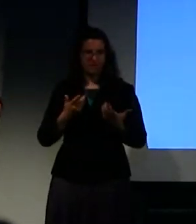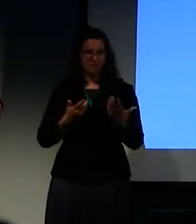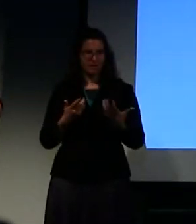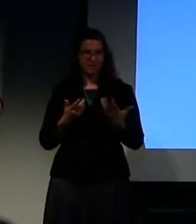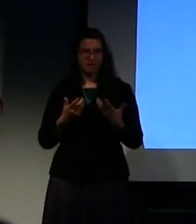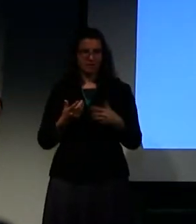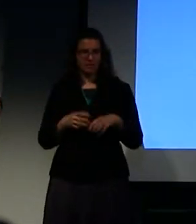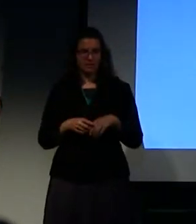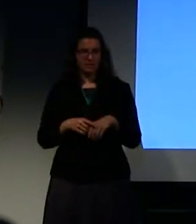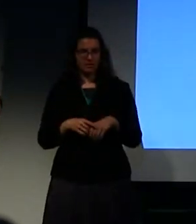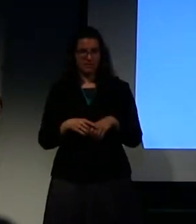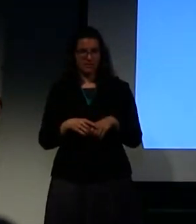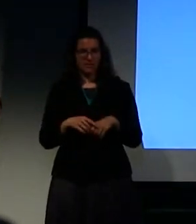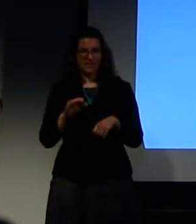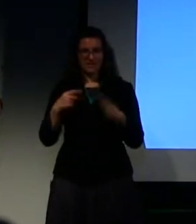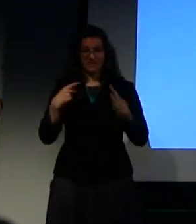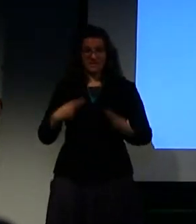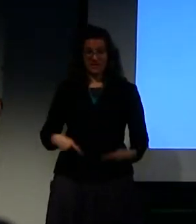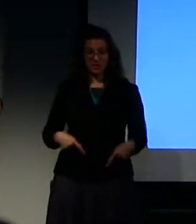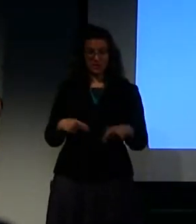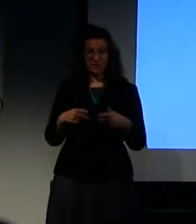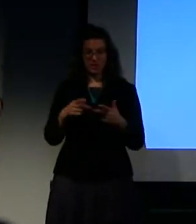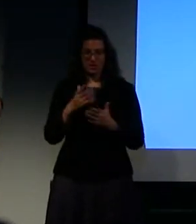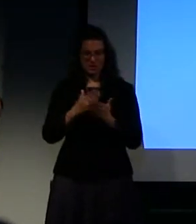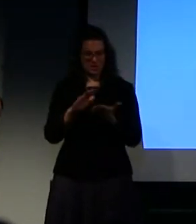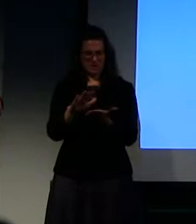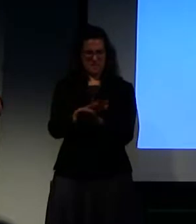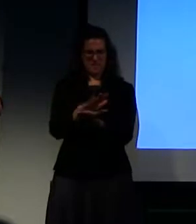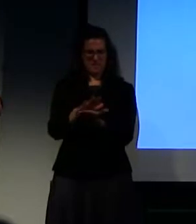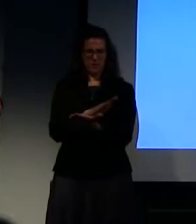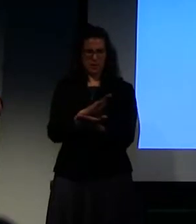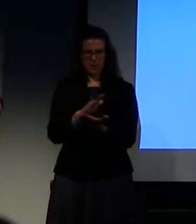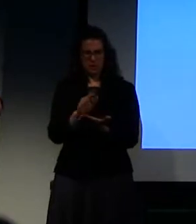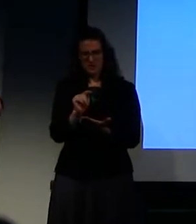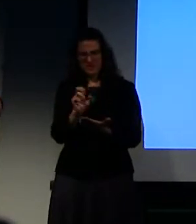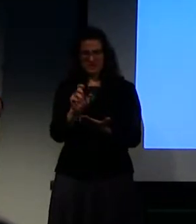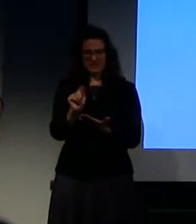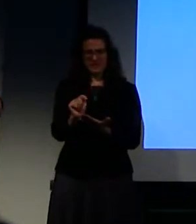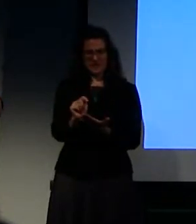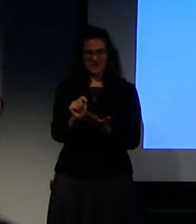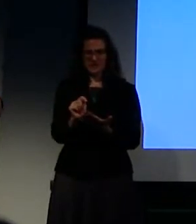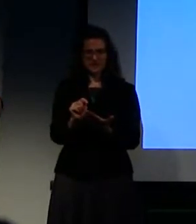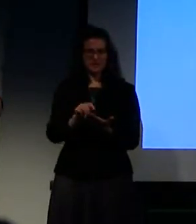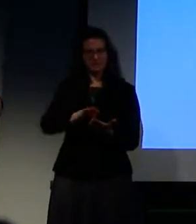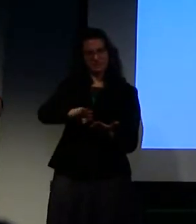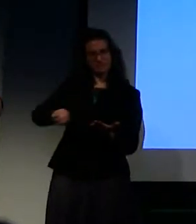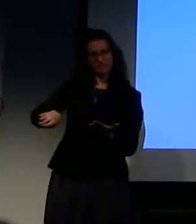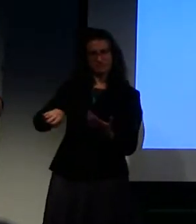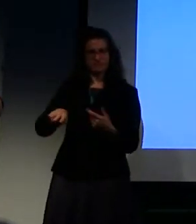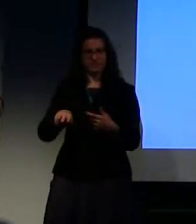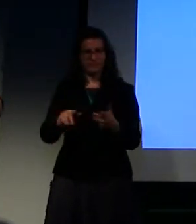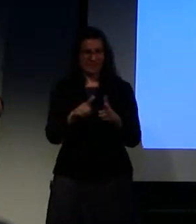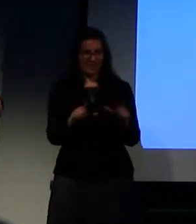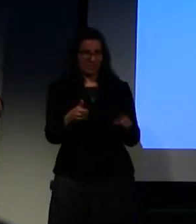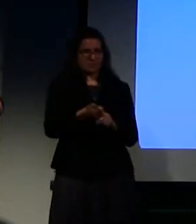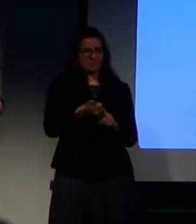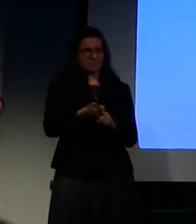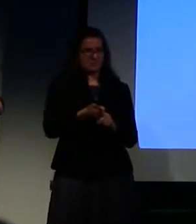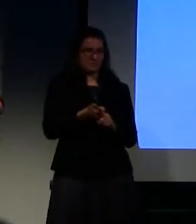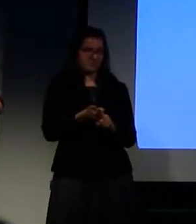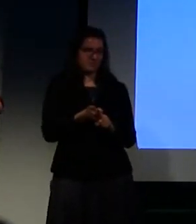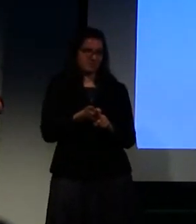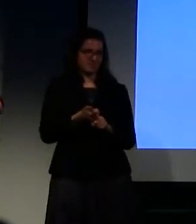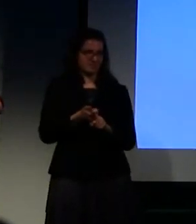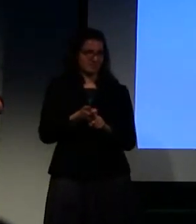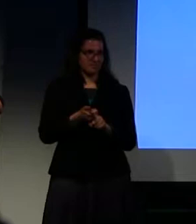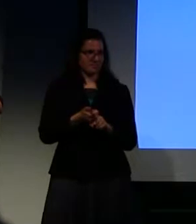push aside the physical nature of the paper as text and start to say the language as a text